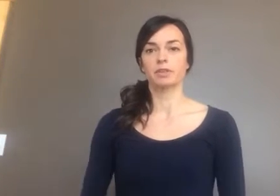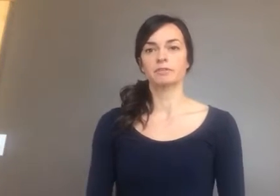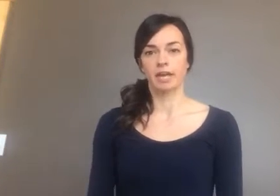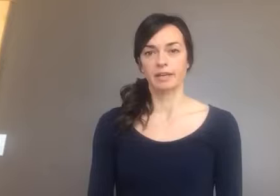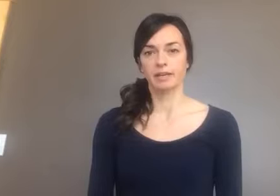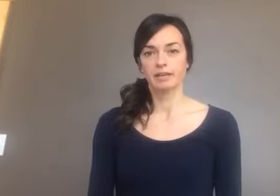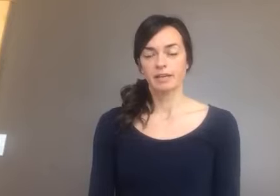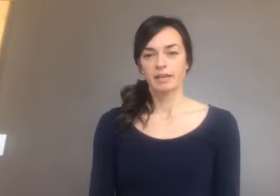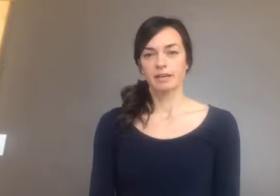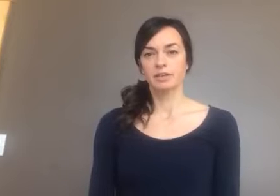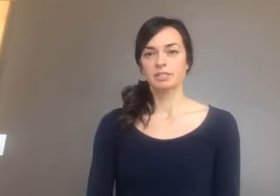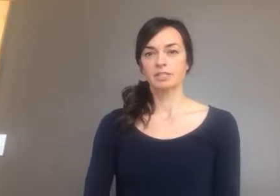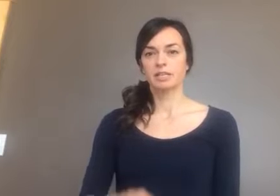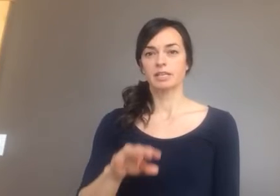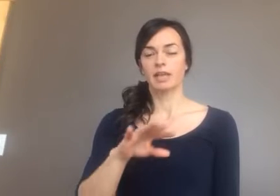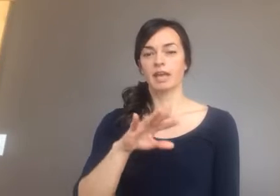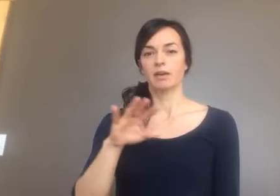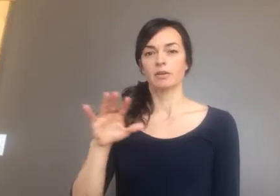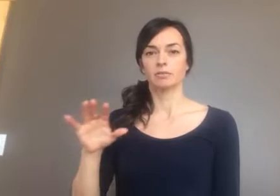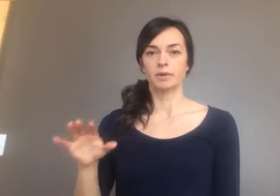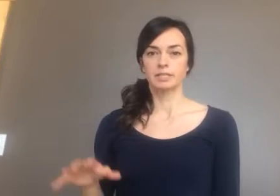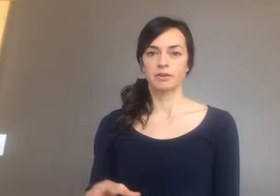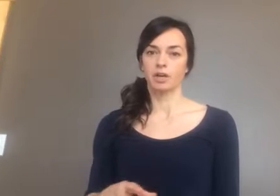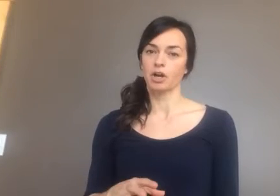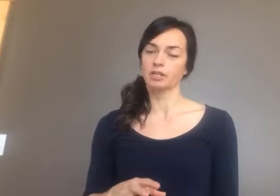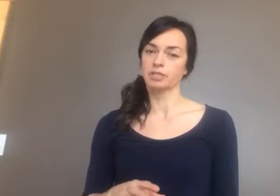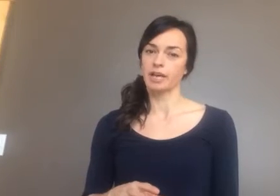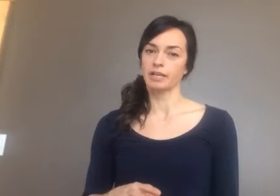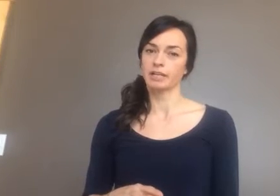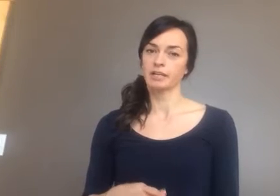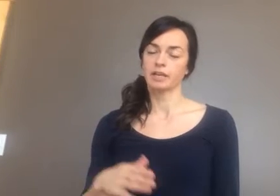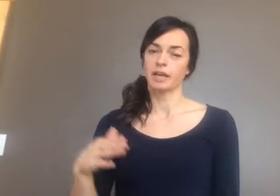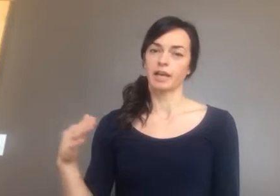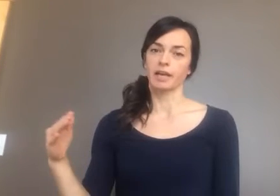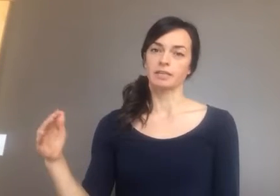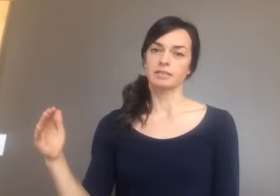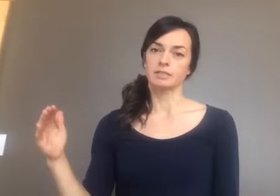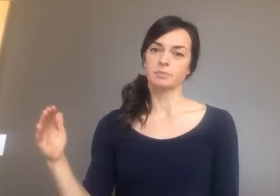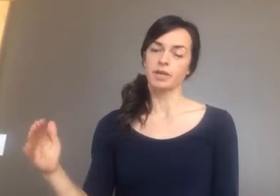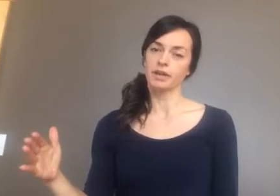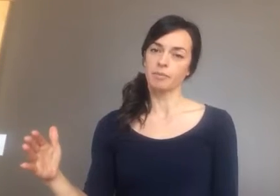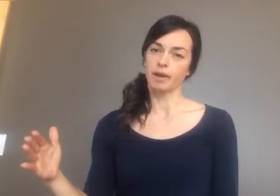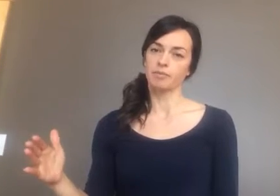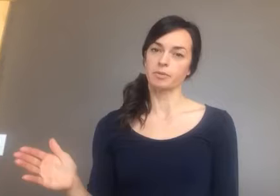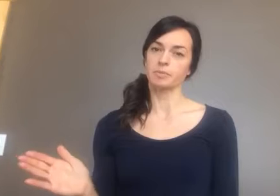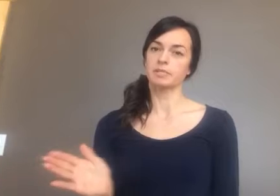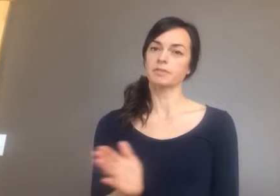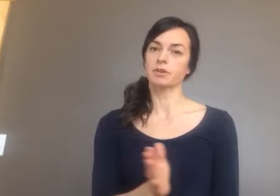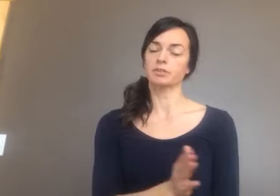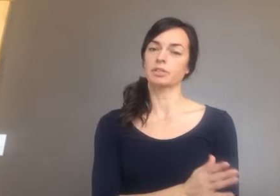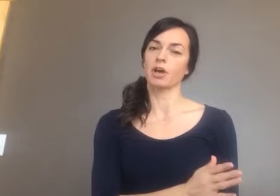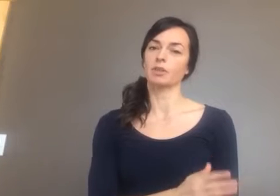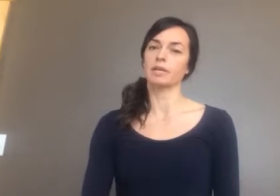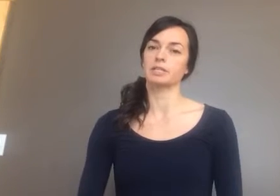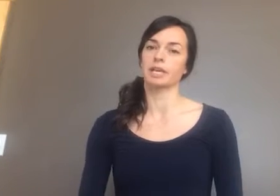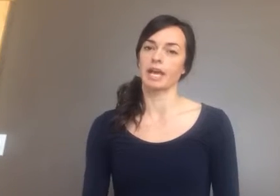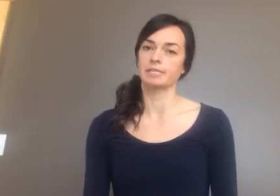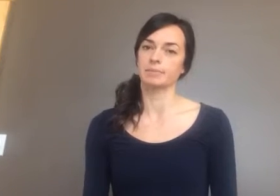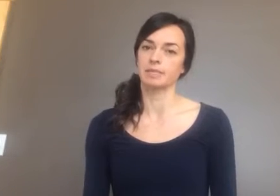of China. Eventually they went down and conquered China and spread their empire from the Pacific Ocean all the way to the Caspian